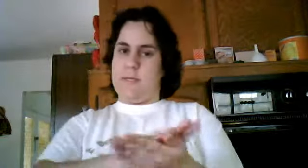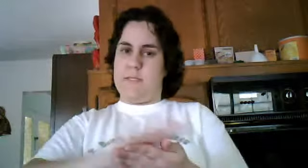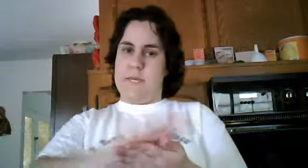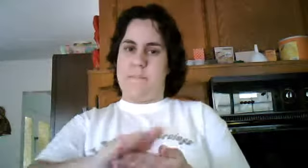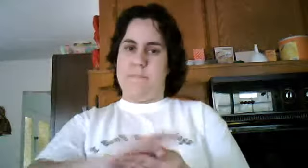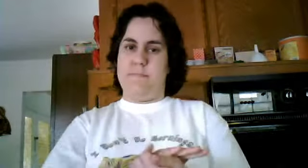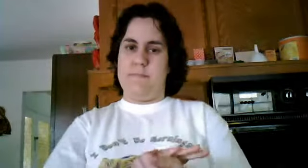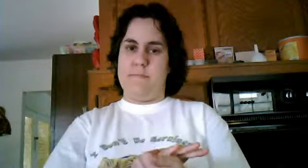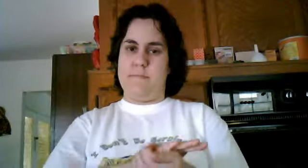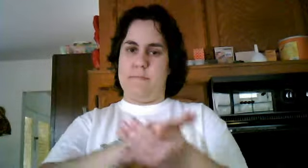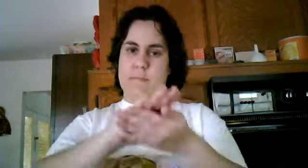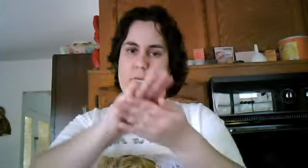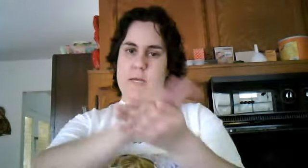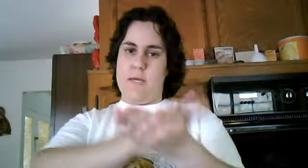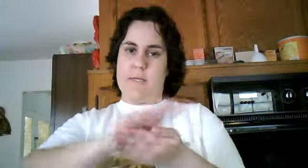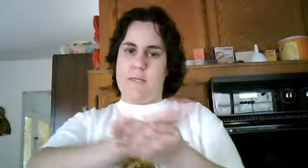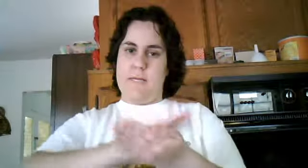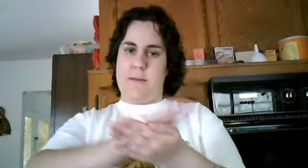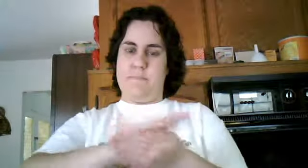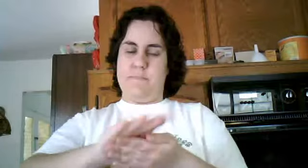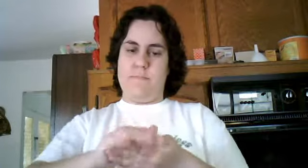Clean up. Clean up.